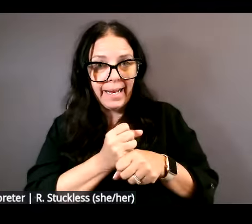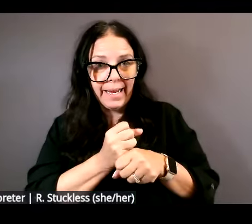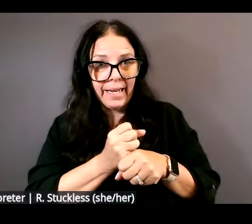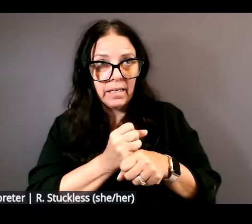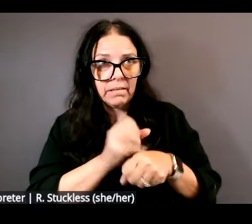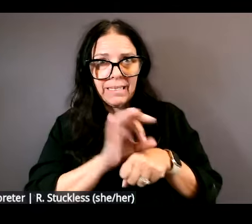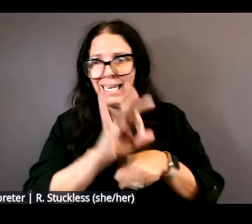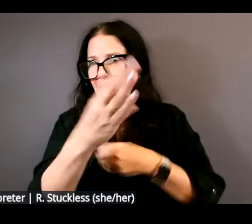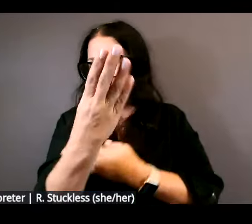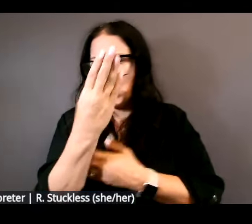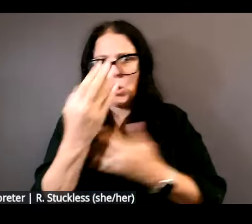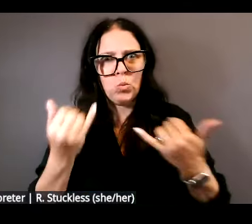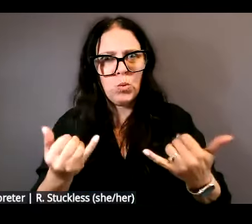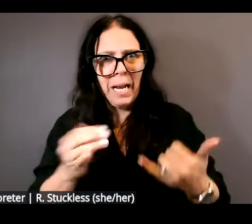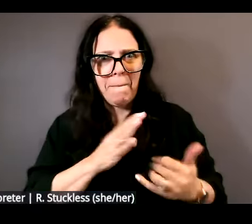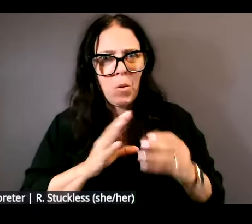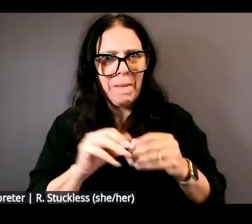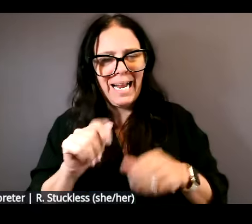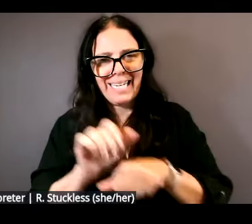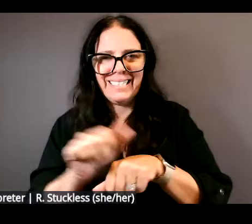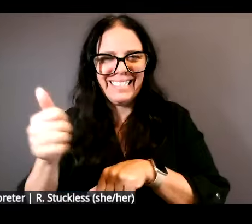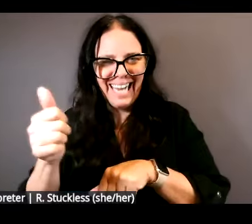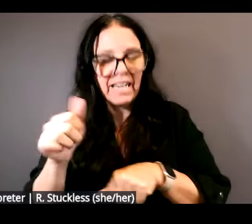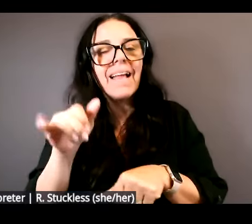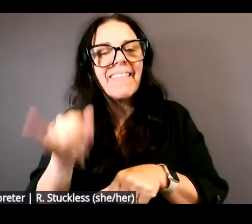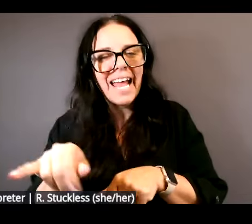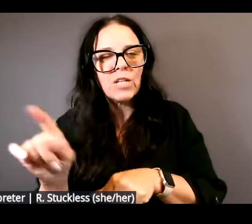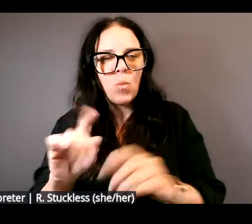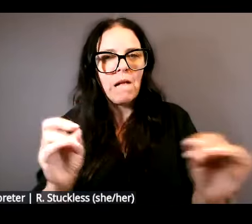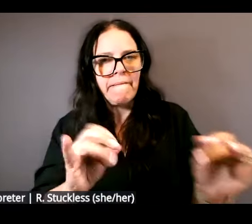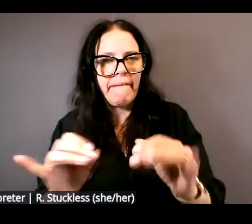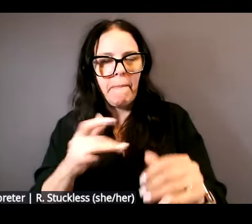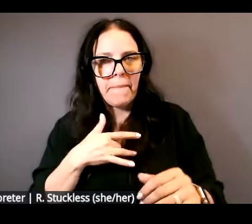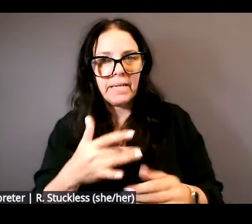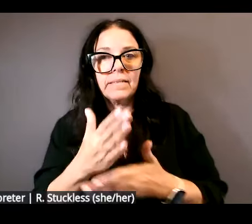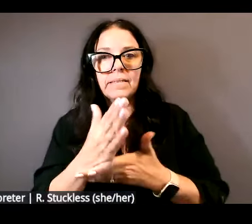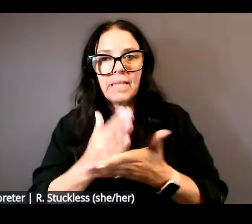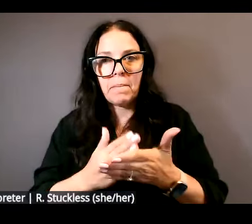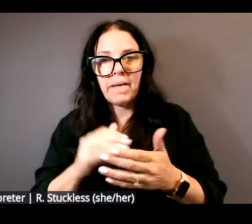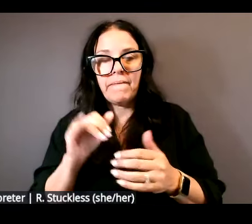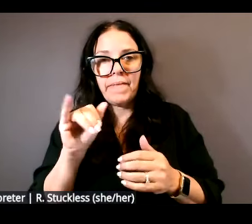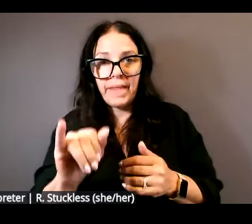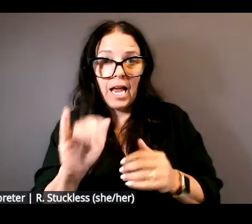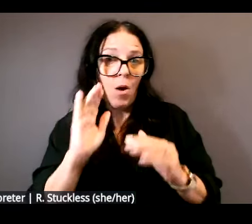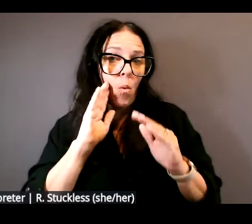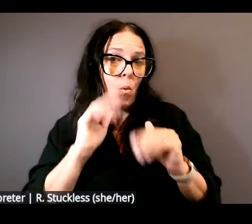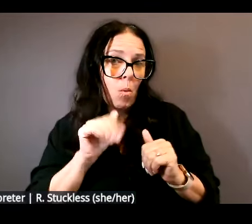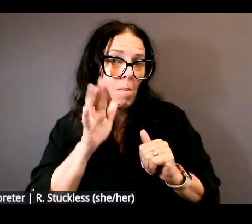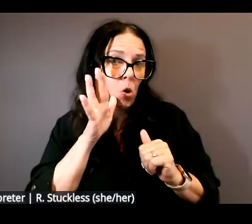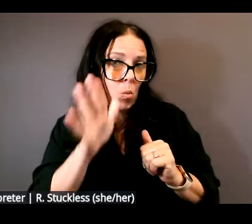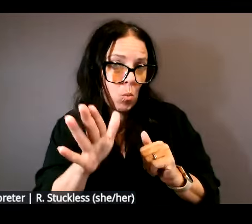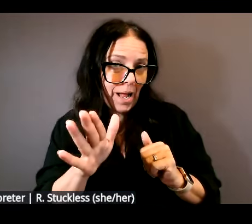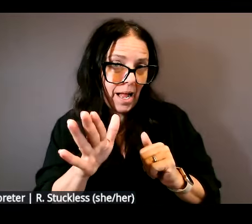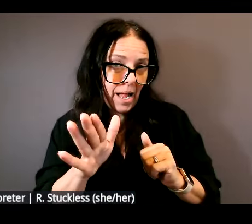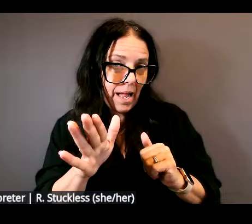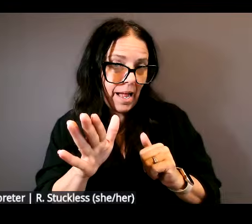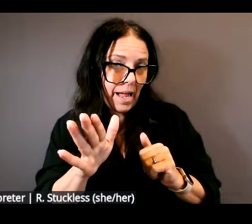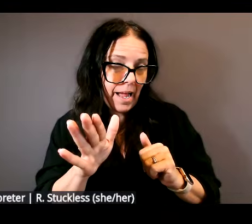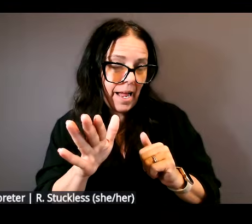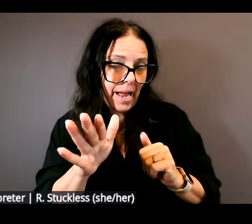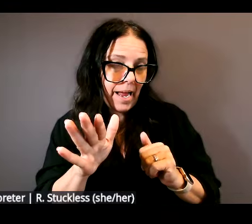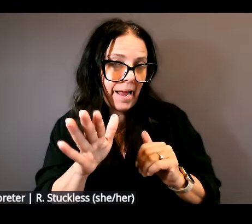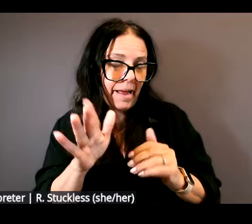point, and that's where we kind of get into some of these discussions we have. Some of that hopefully will be alleviated by the board's administrative rules that were passed, that are